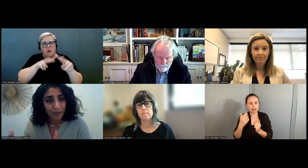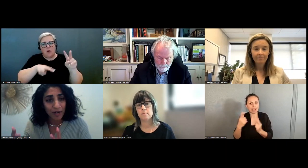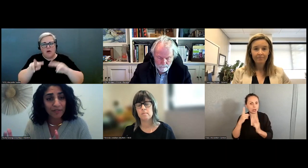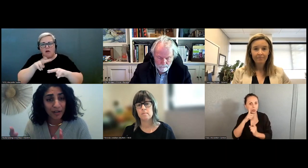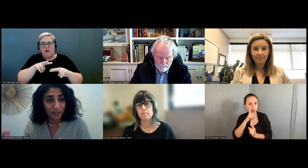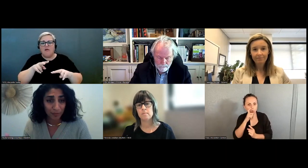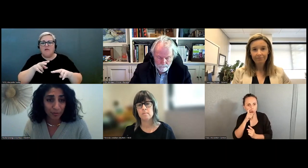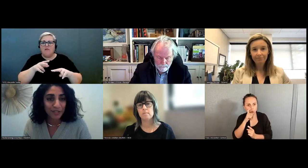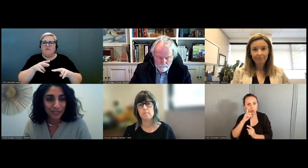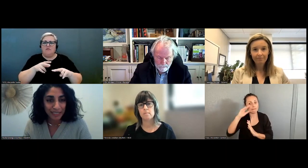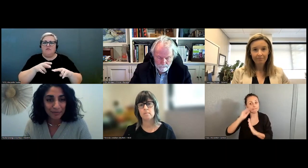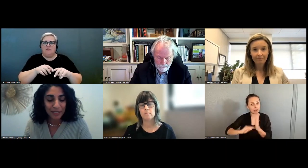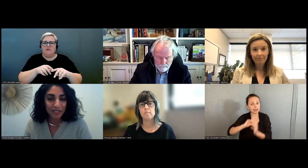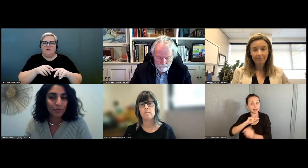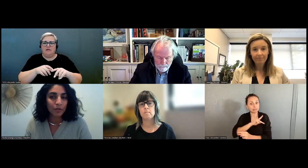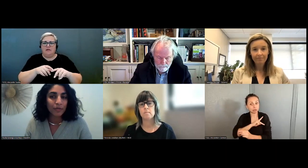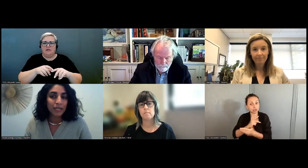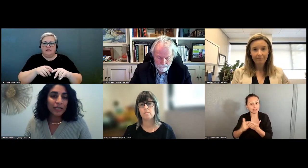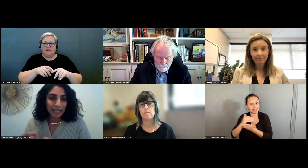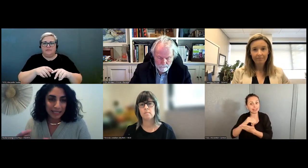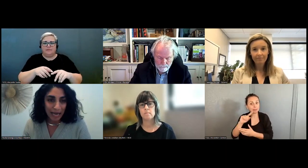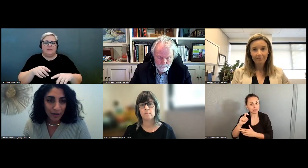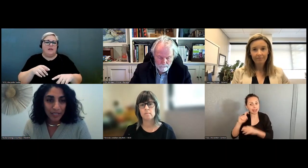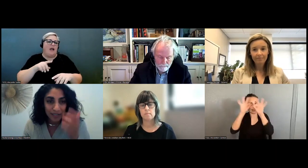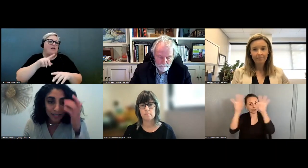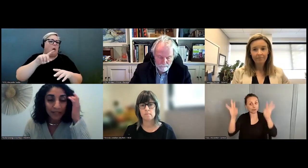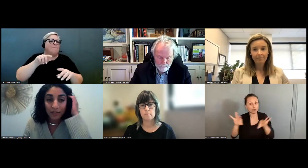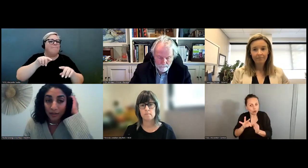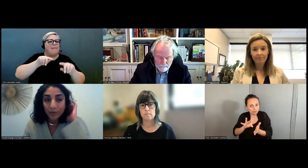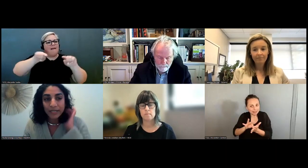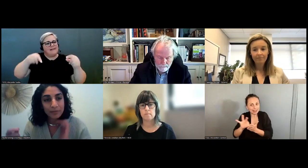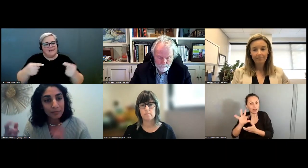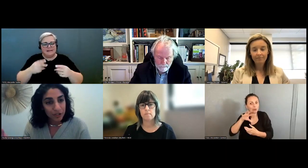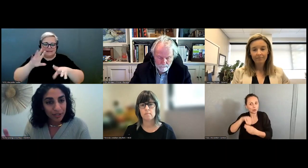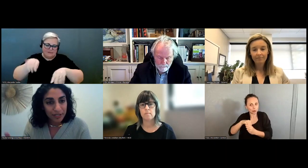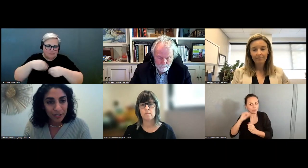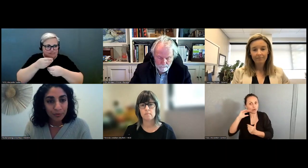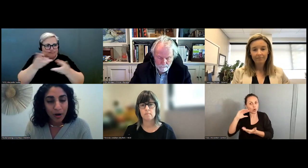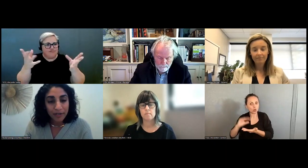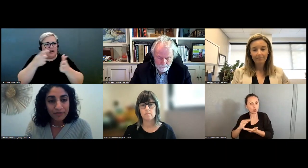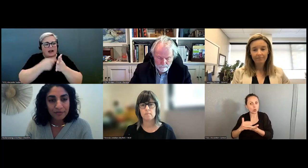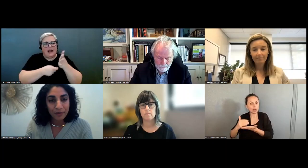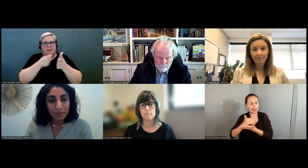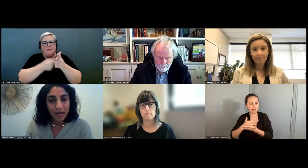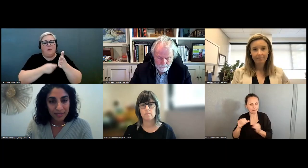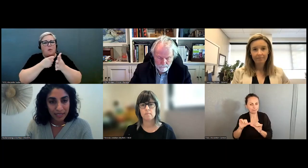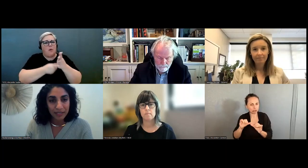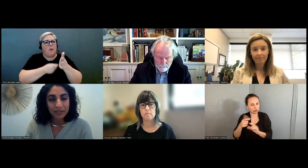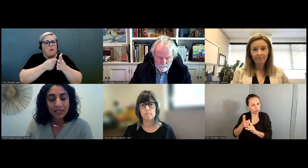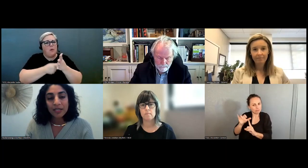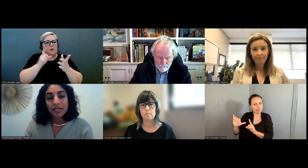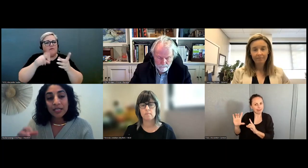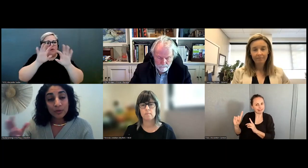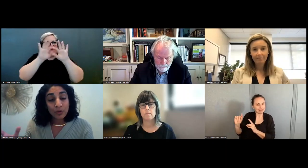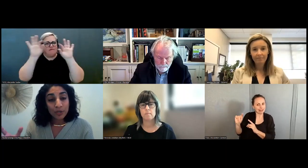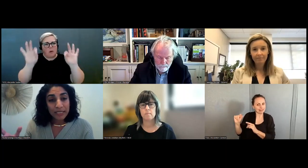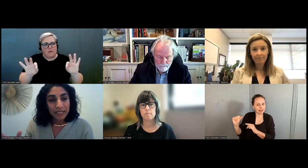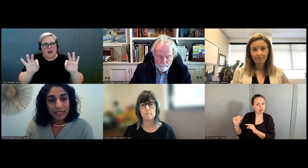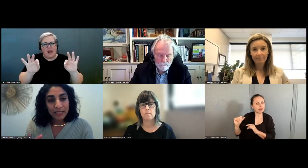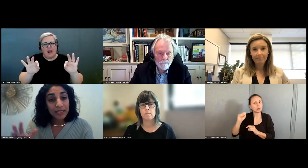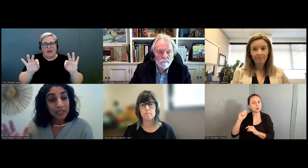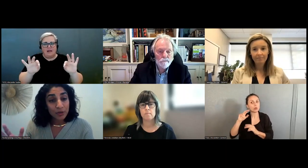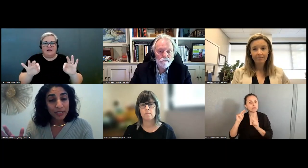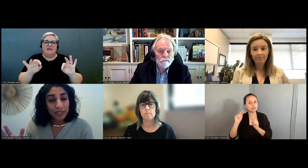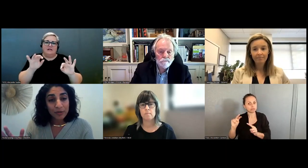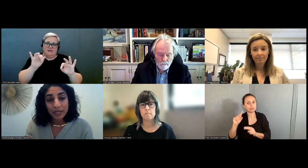filed a personal income tax form gets counted in the low income measure that's derived from that data. So according to